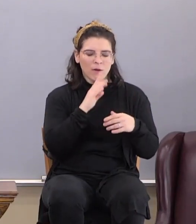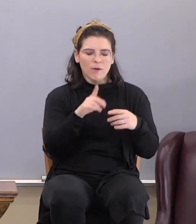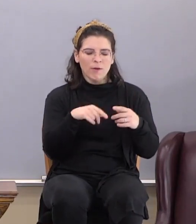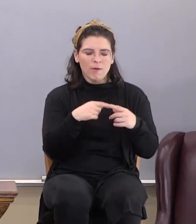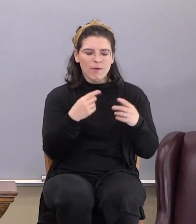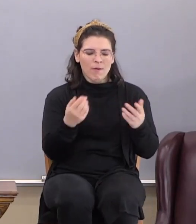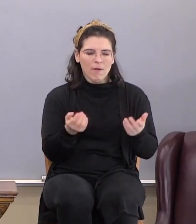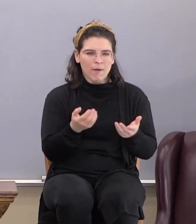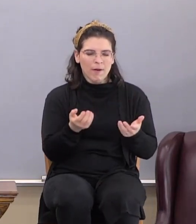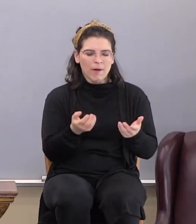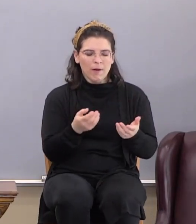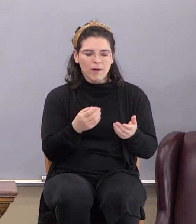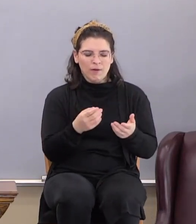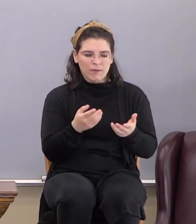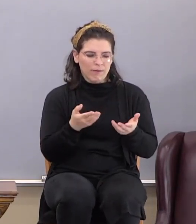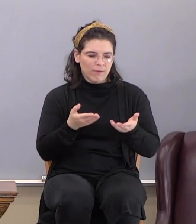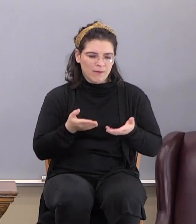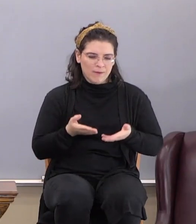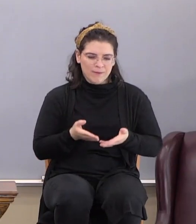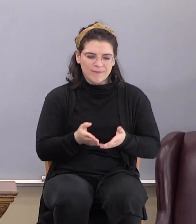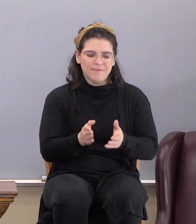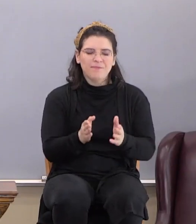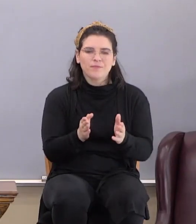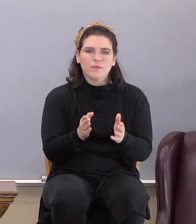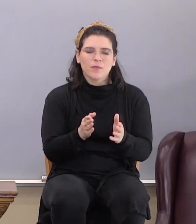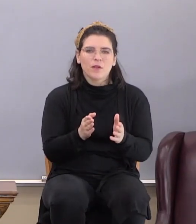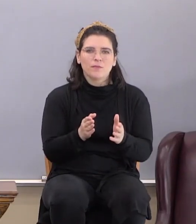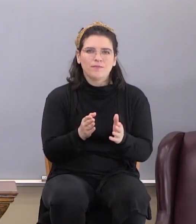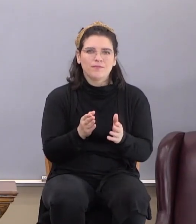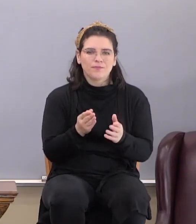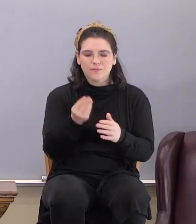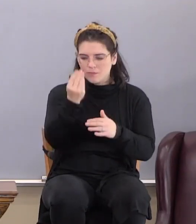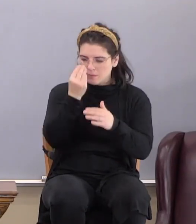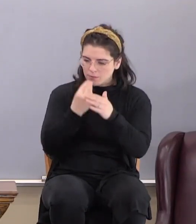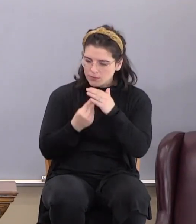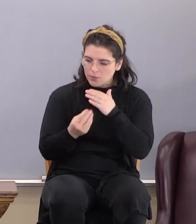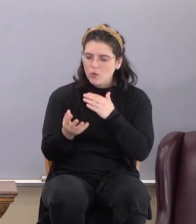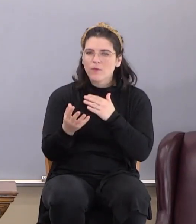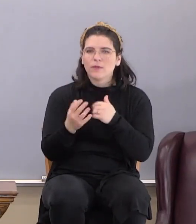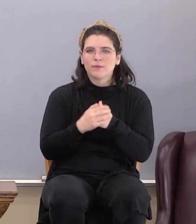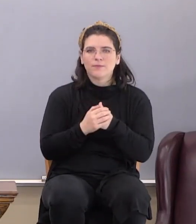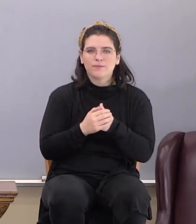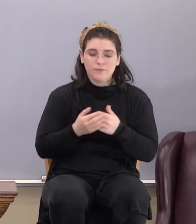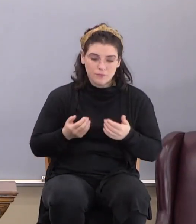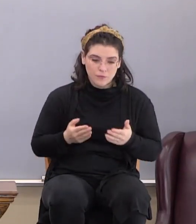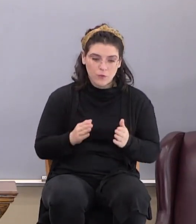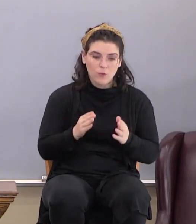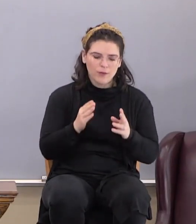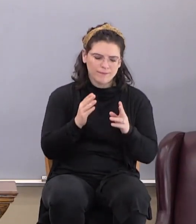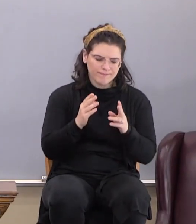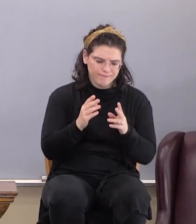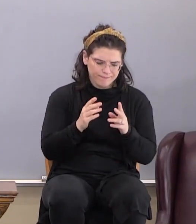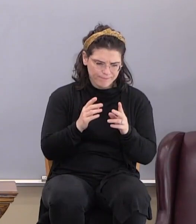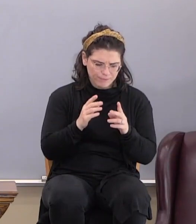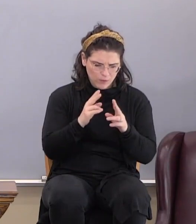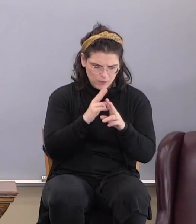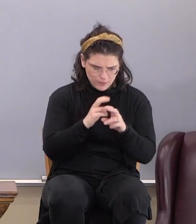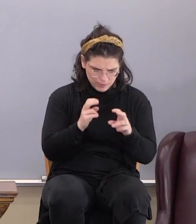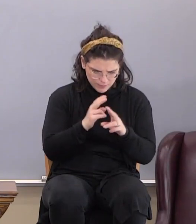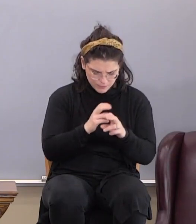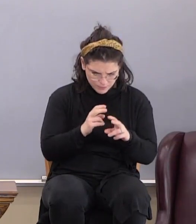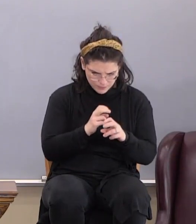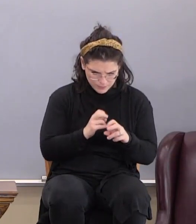here is the means of revelation, the means of discernment, the means